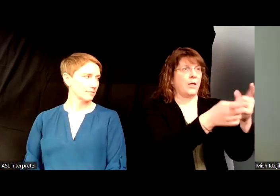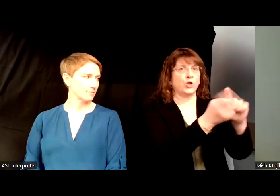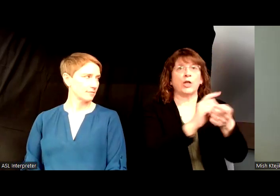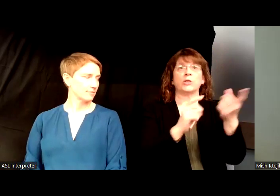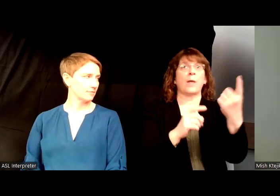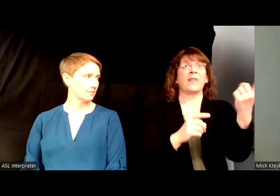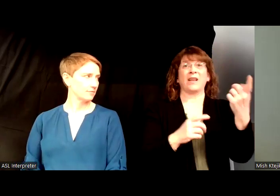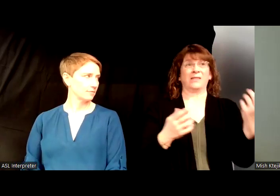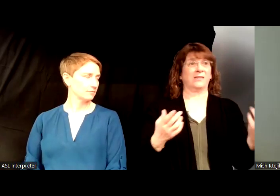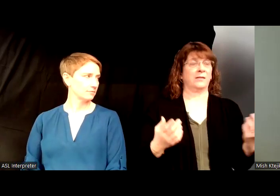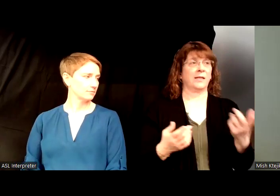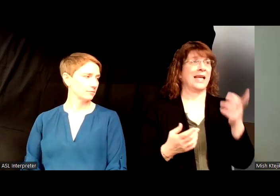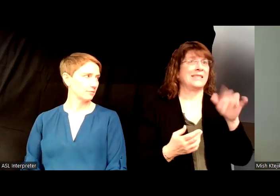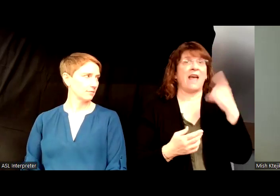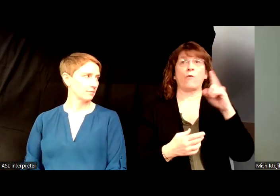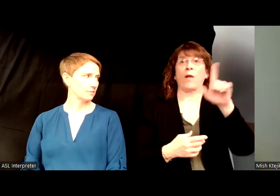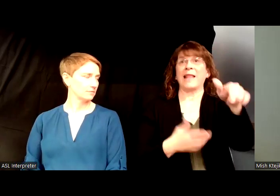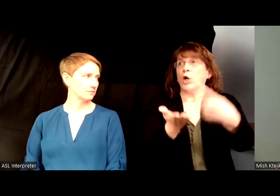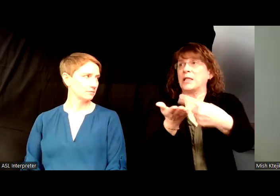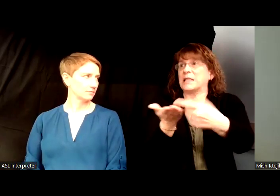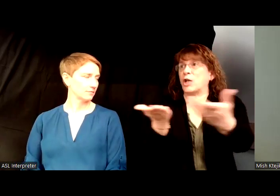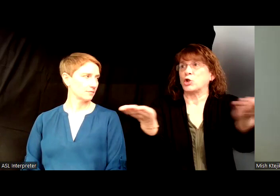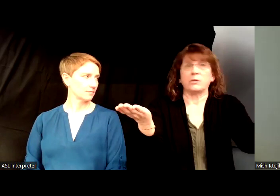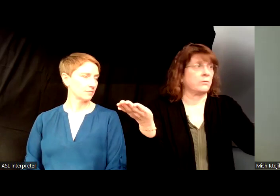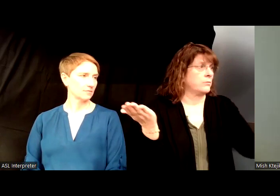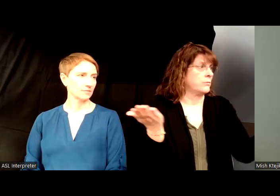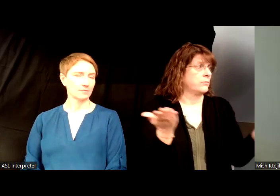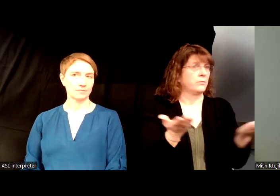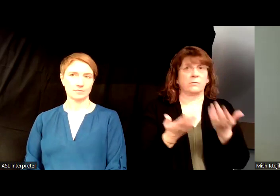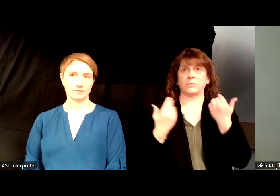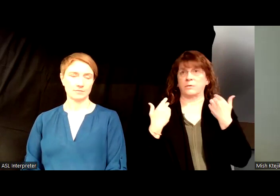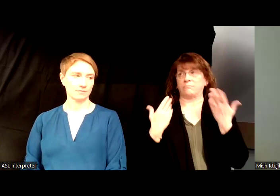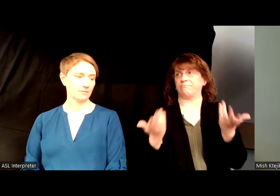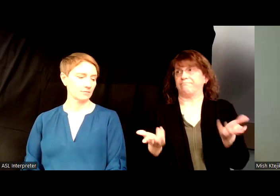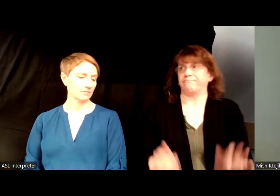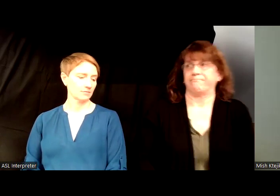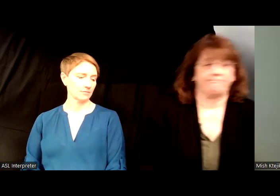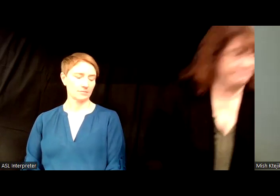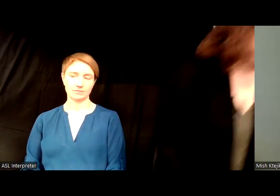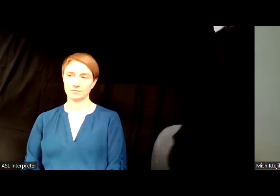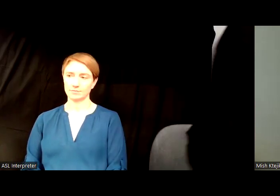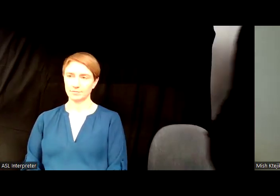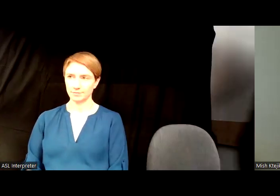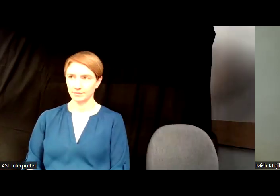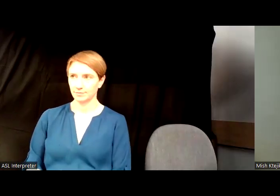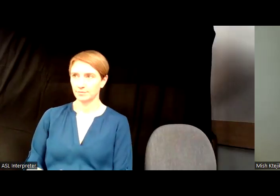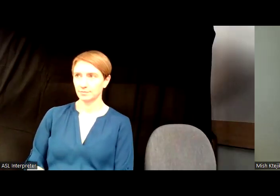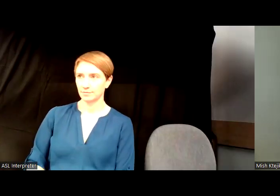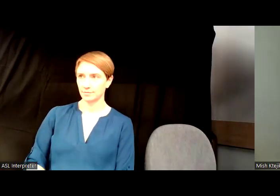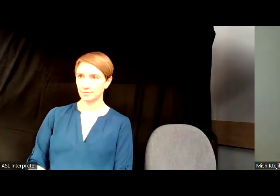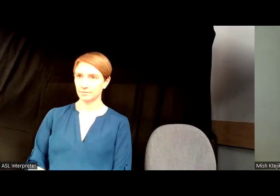So could we add something, change something, table it for a later discussion? I don't know what we want to do with that,